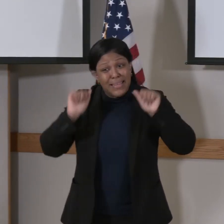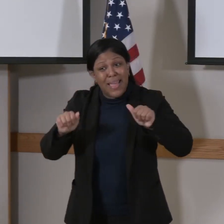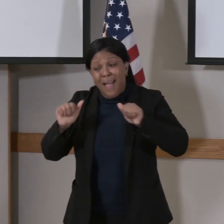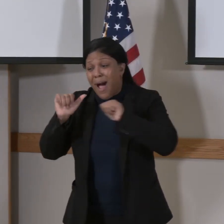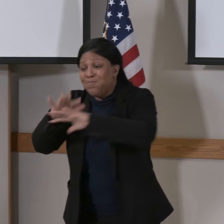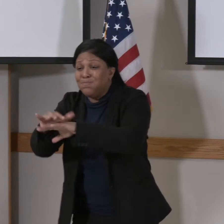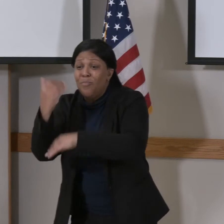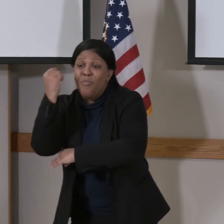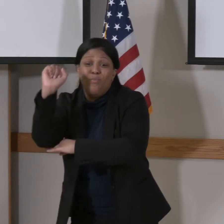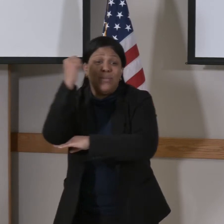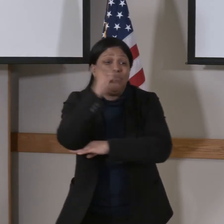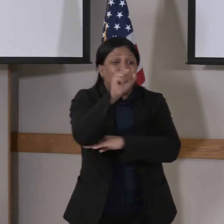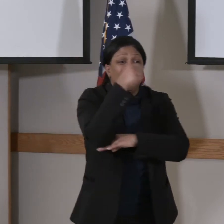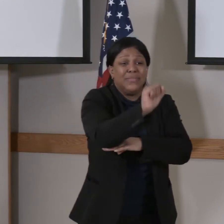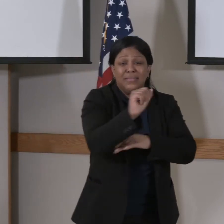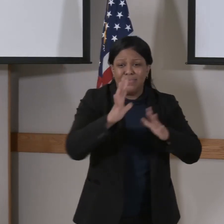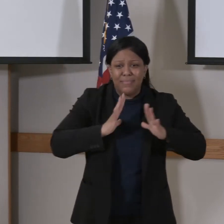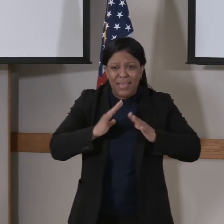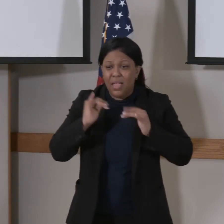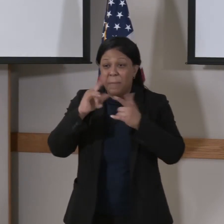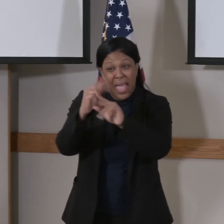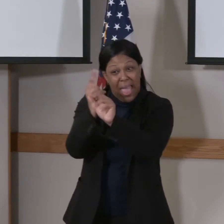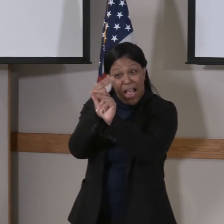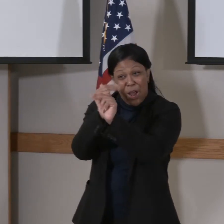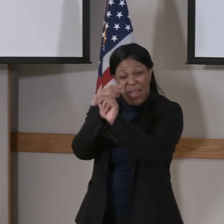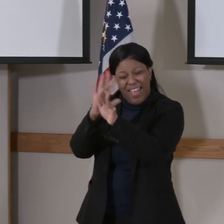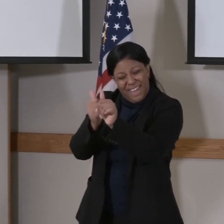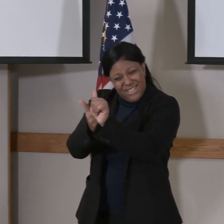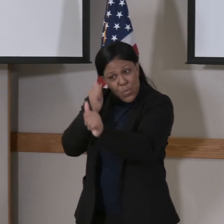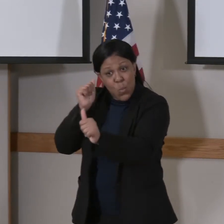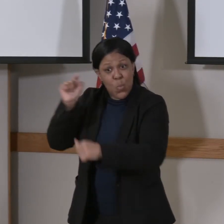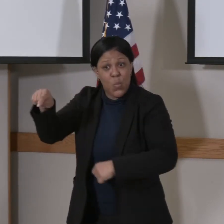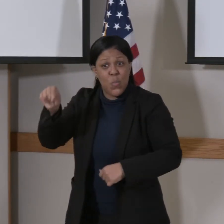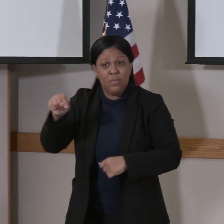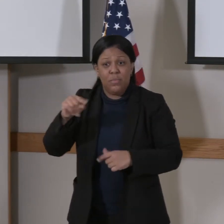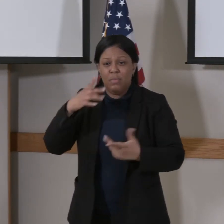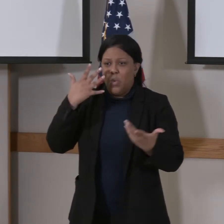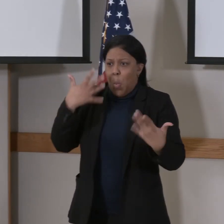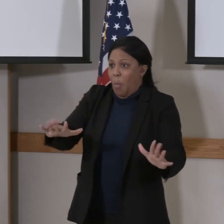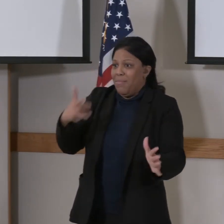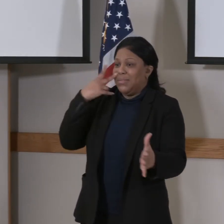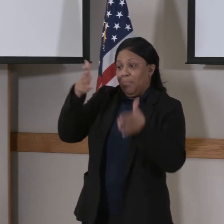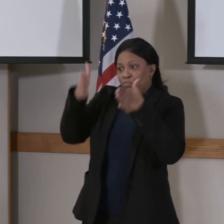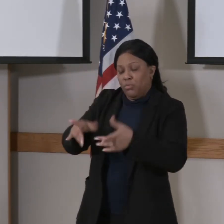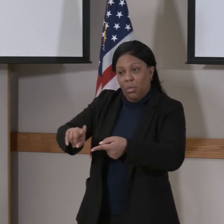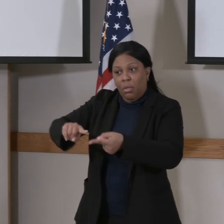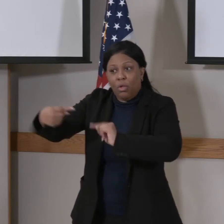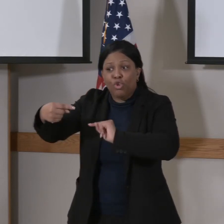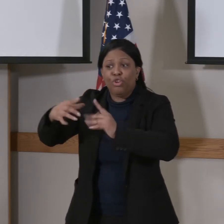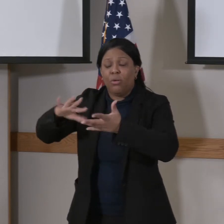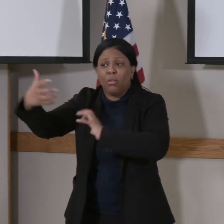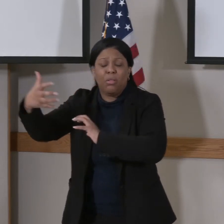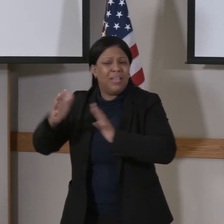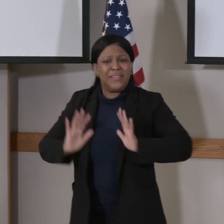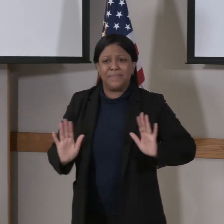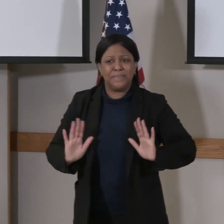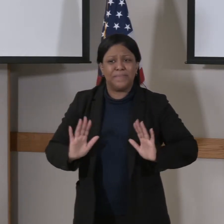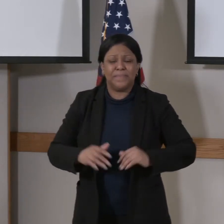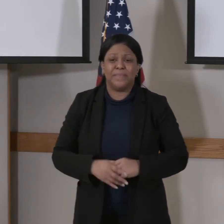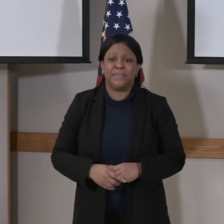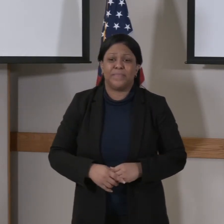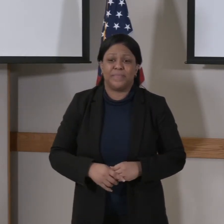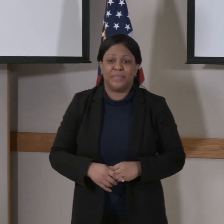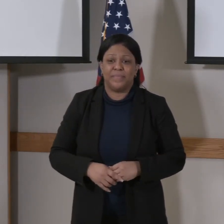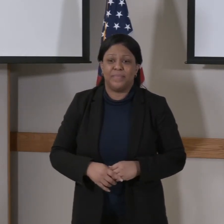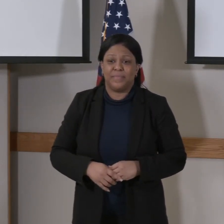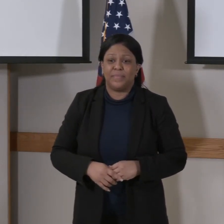Why? Because it's incredibly dangerous. And I don't want to see someone get hurt unassumingly exercising their First Amendment right